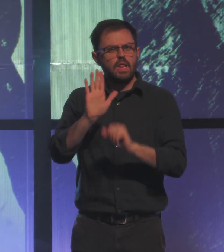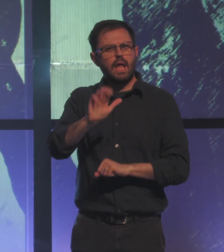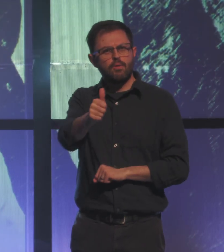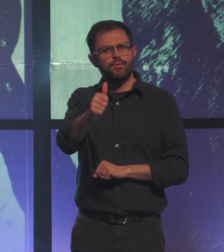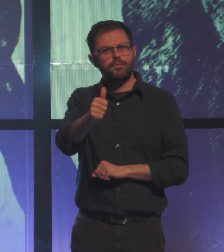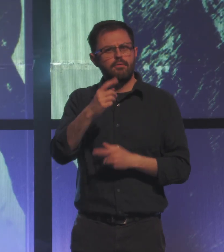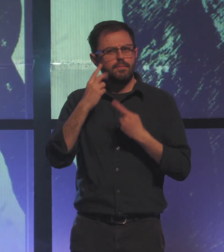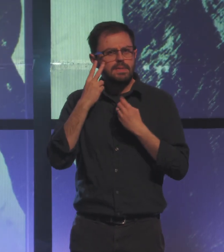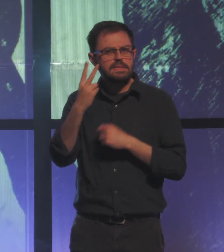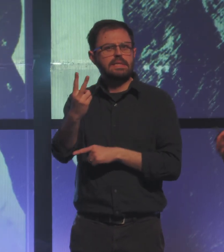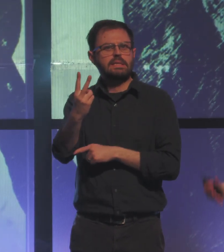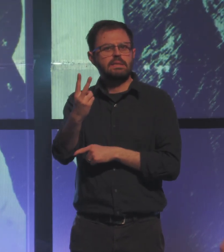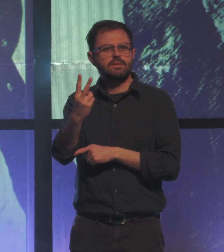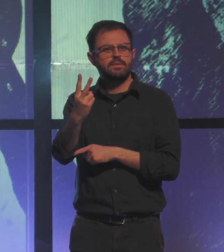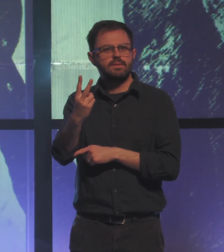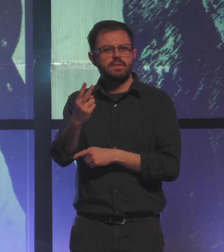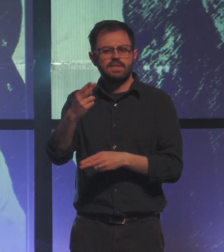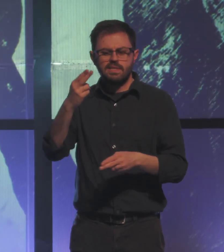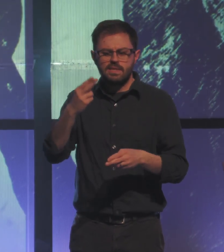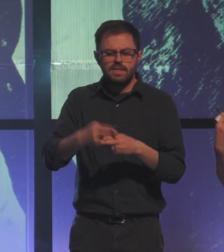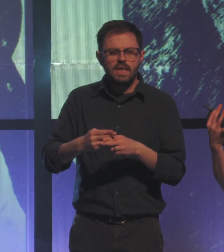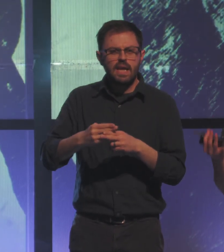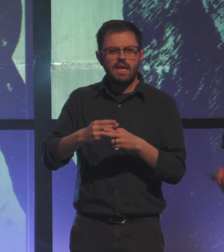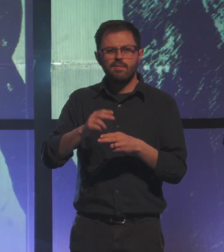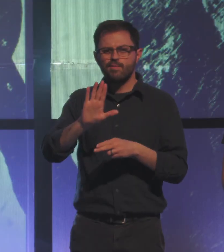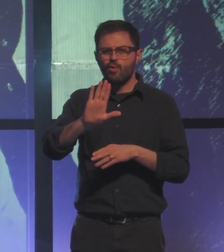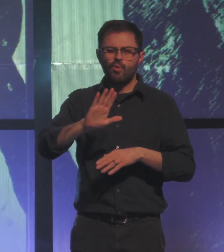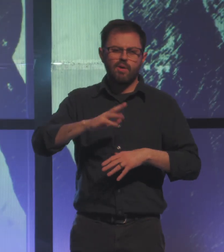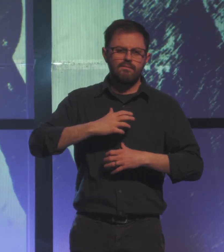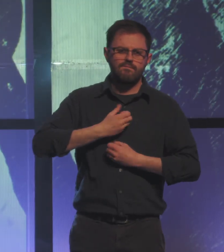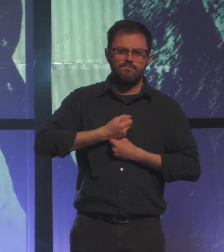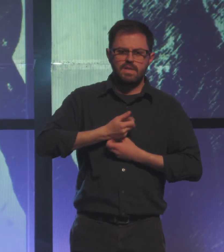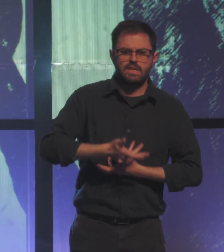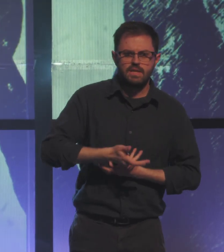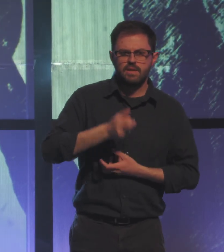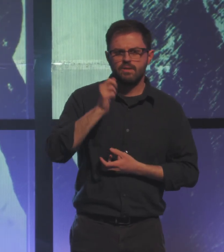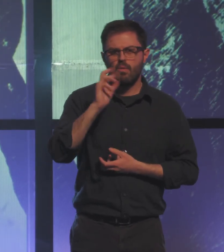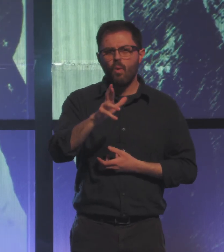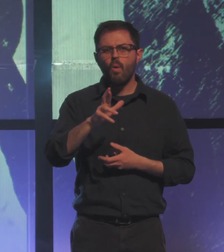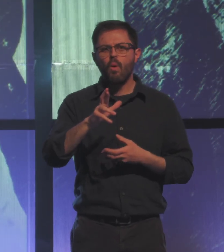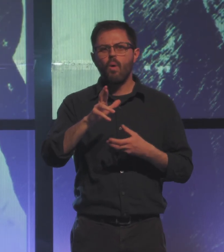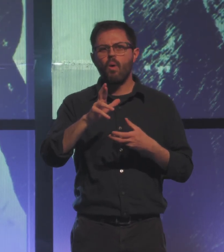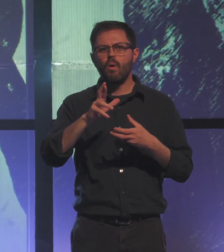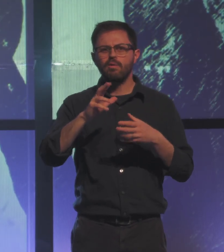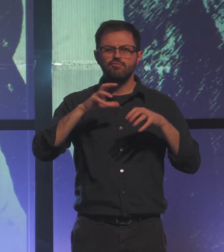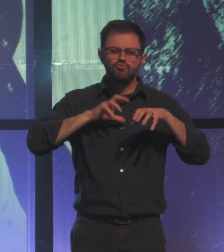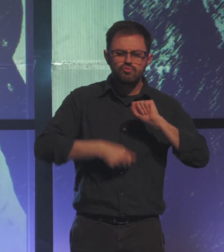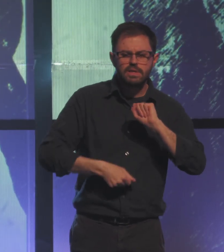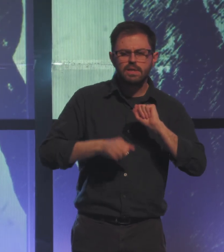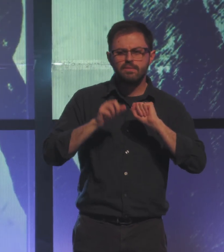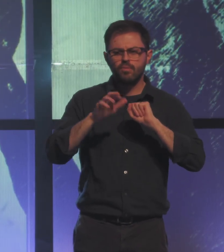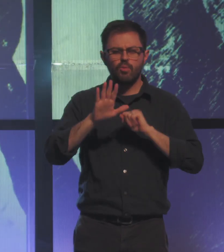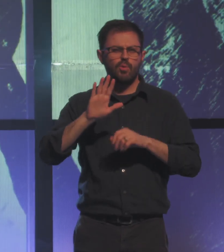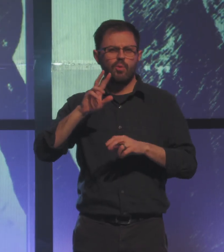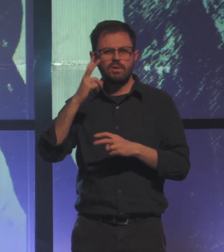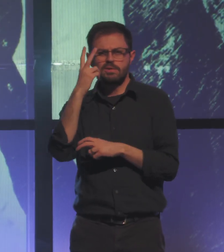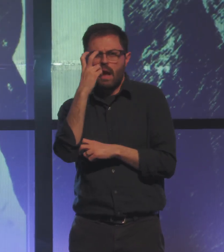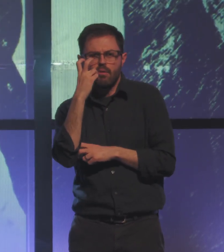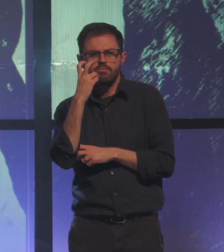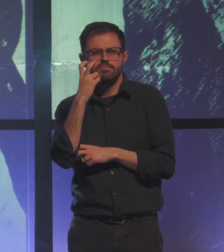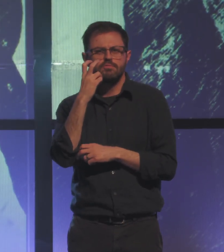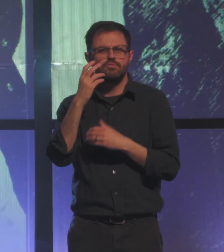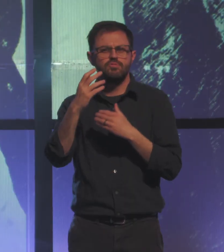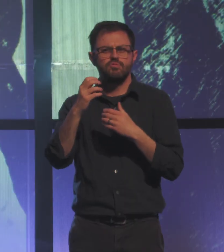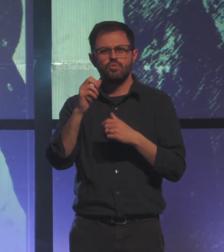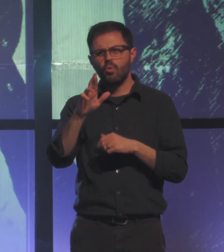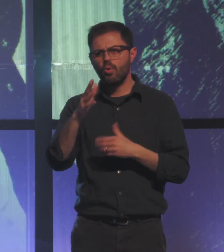seen. Name your fatigue, name your grief, name your questions, name your longing.